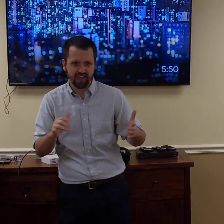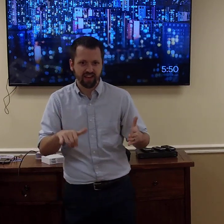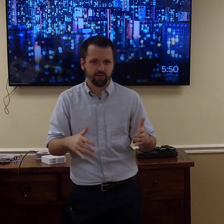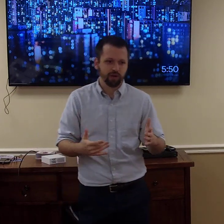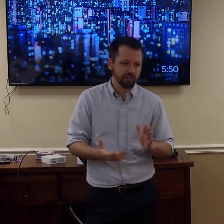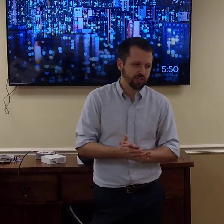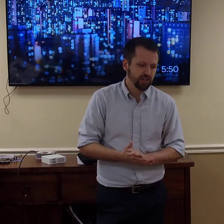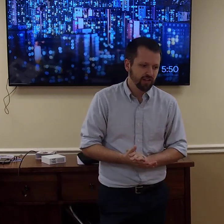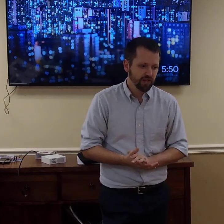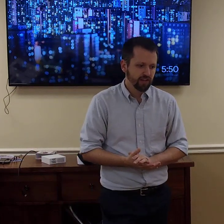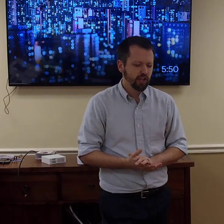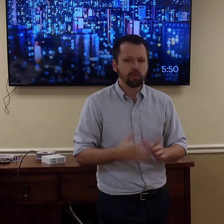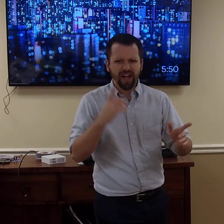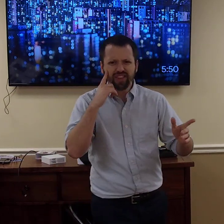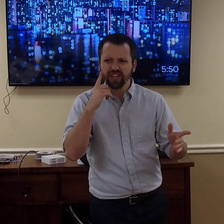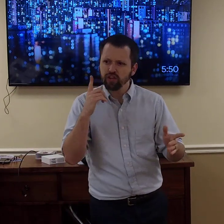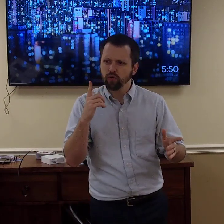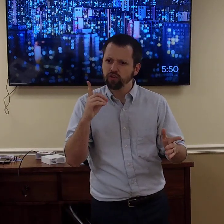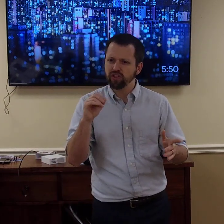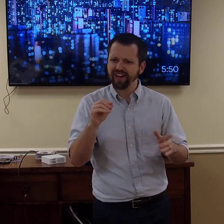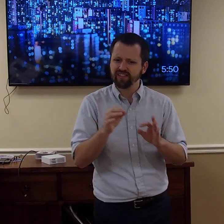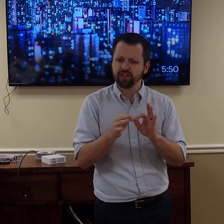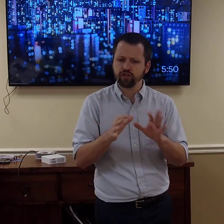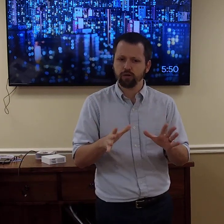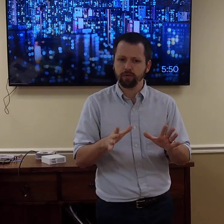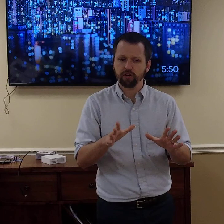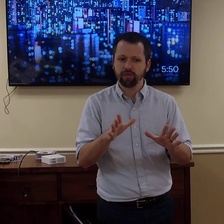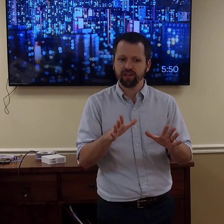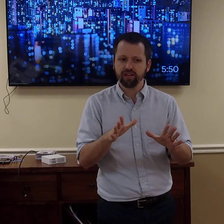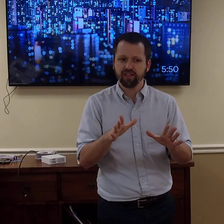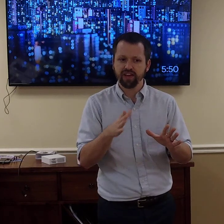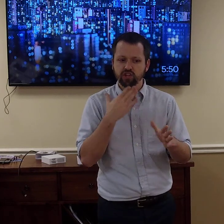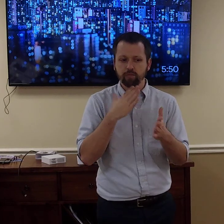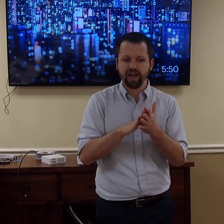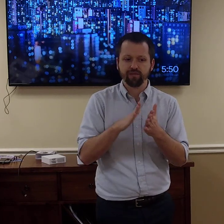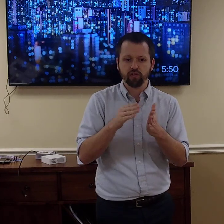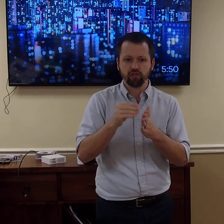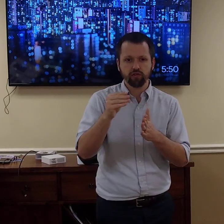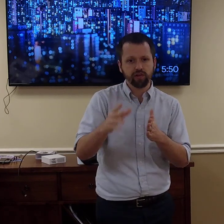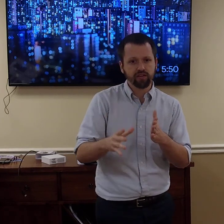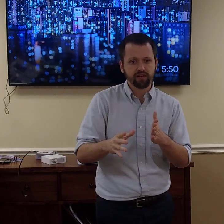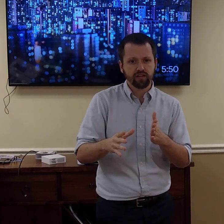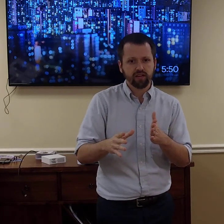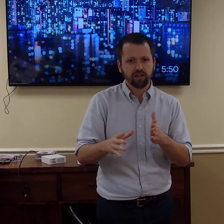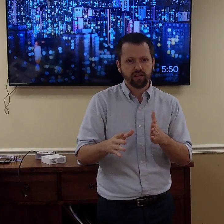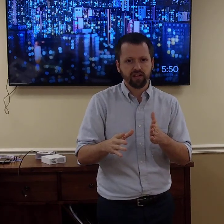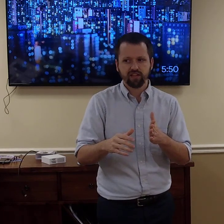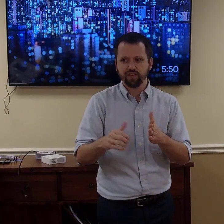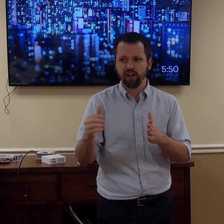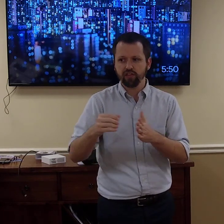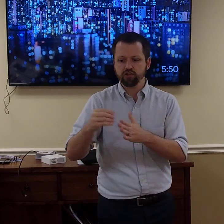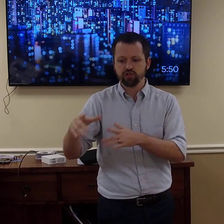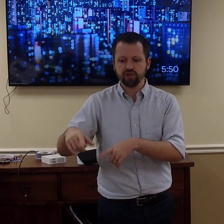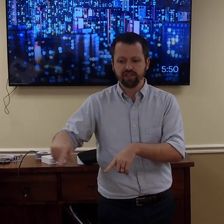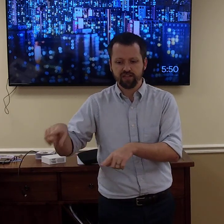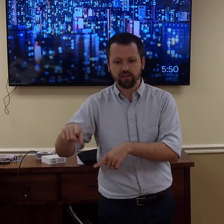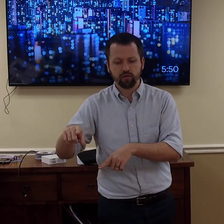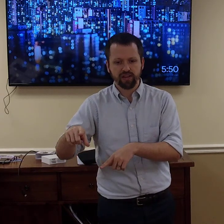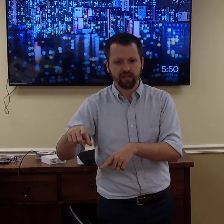that, which you might think you would do that as an interpreter, but it's actually bad for the student. Because if the other students see you as like